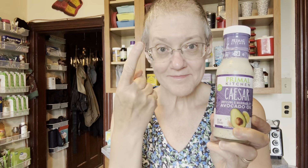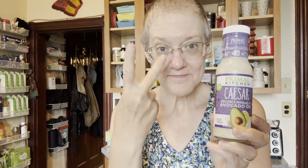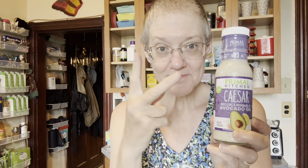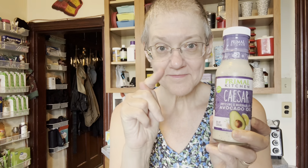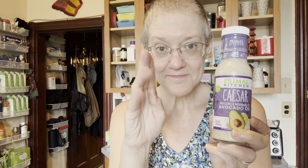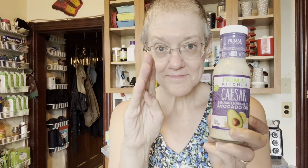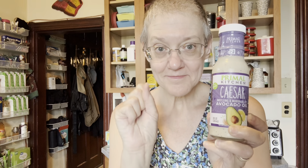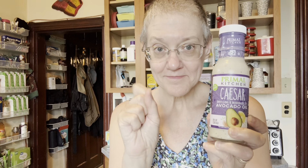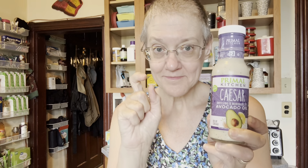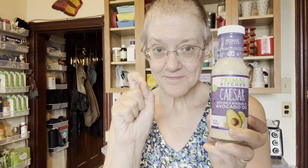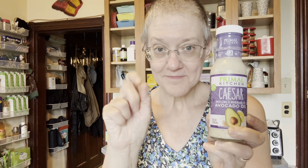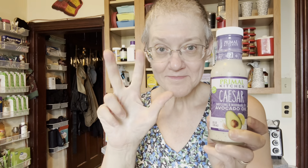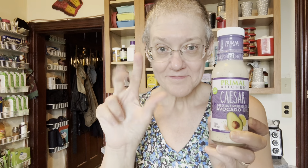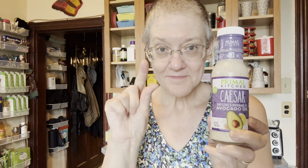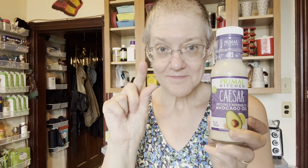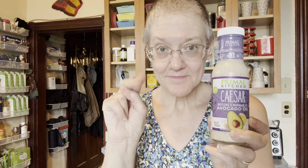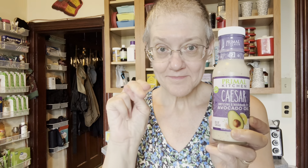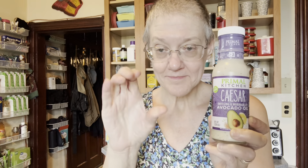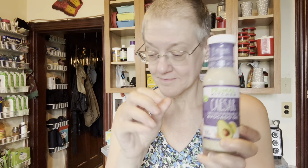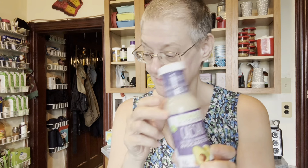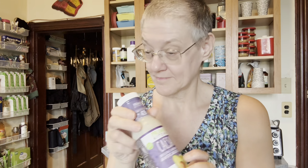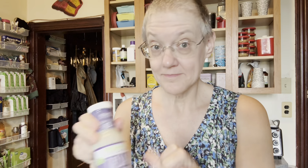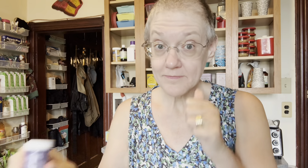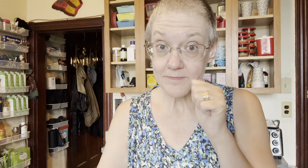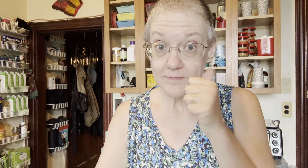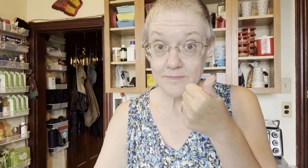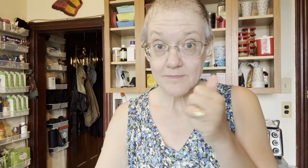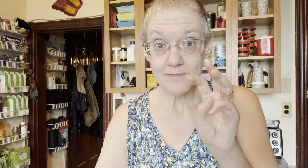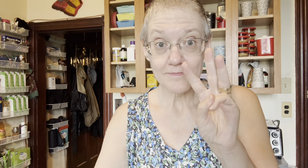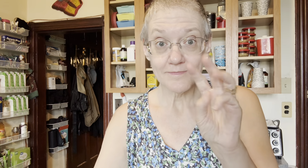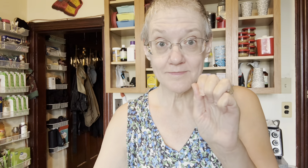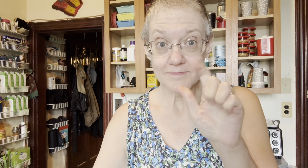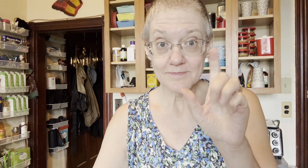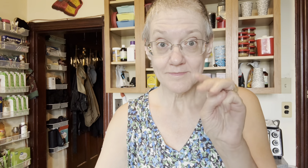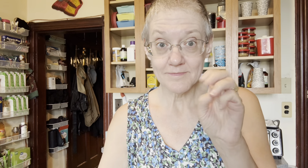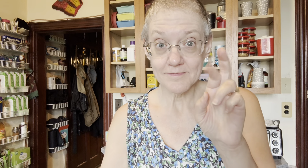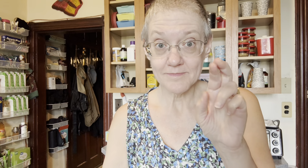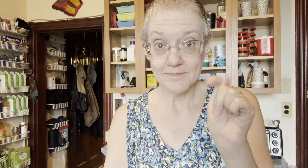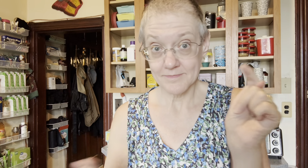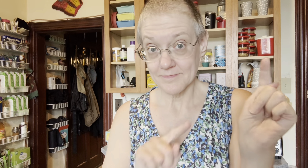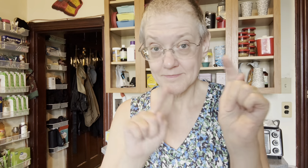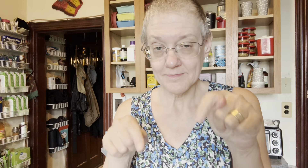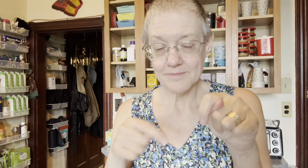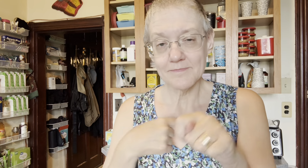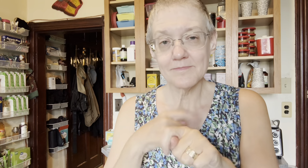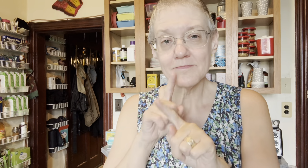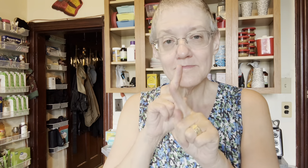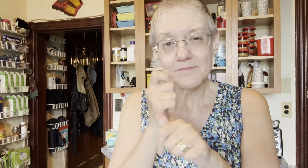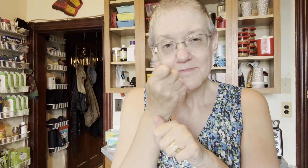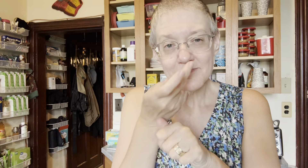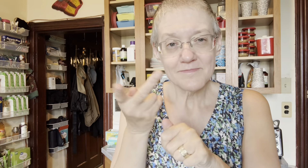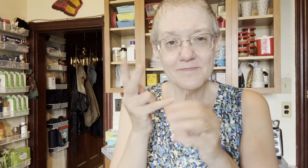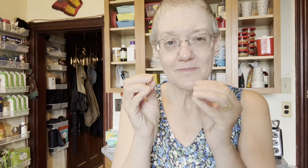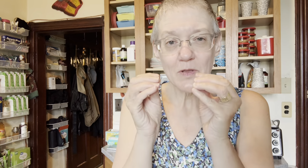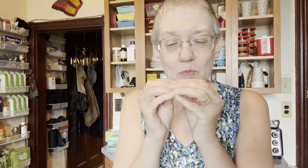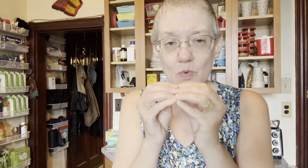I forgot to mention half of a tablespoon of the dressing is 0.3 grams of net carbs.